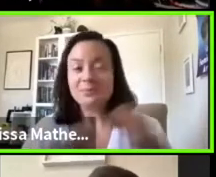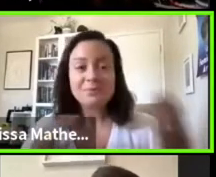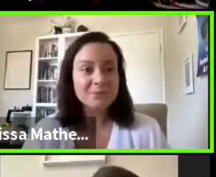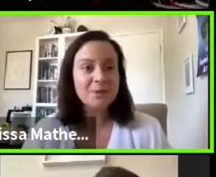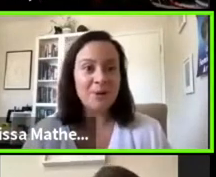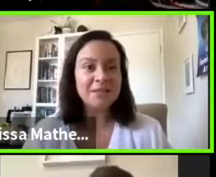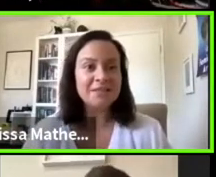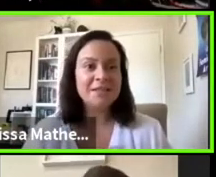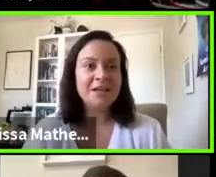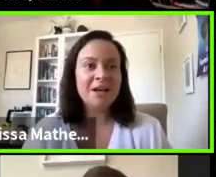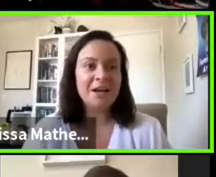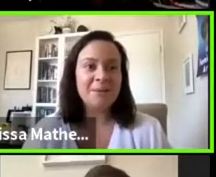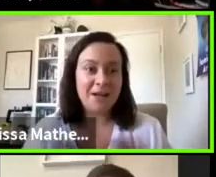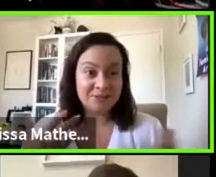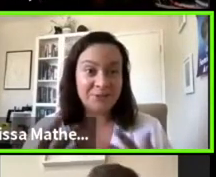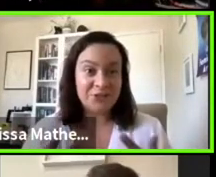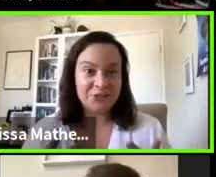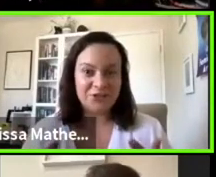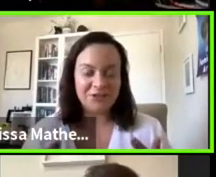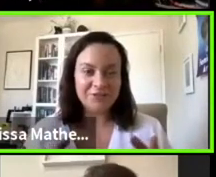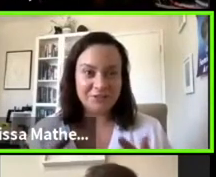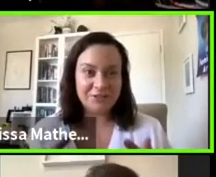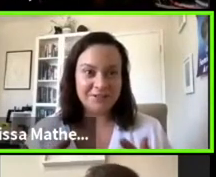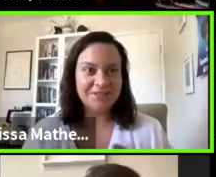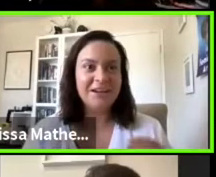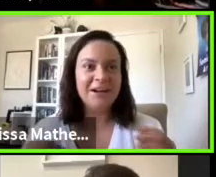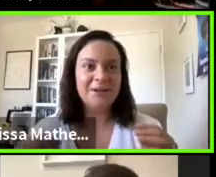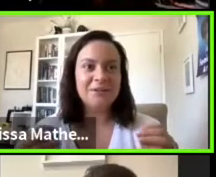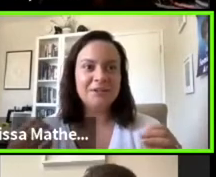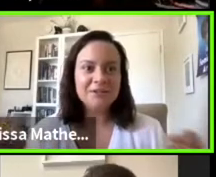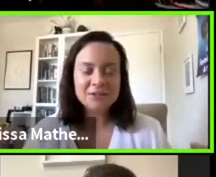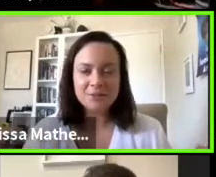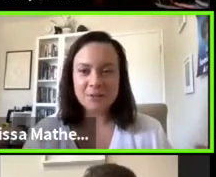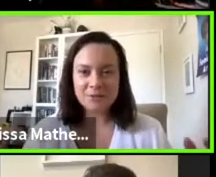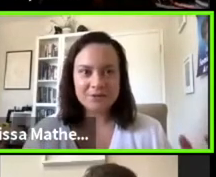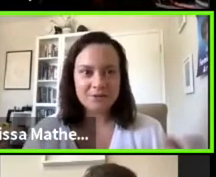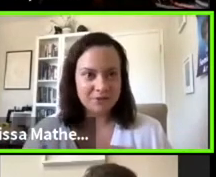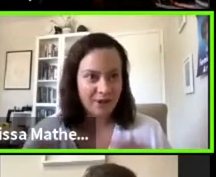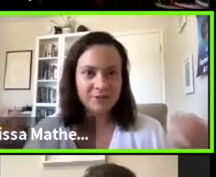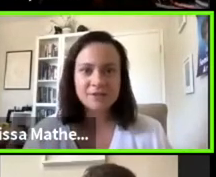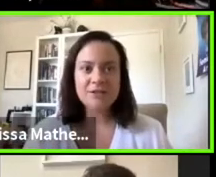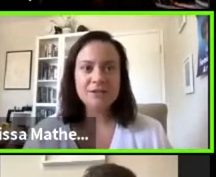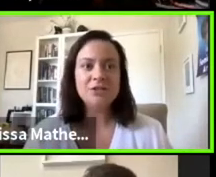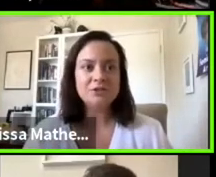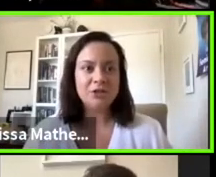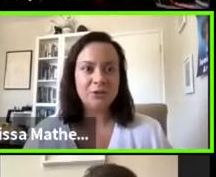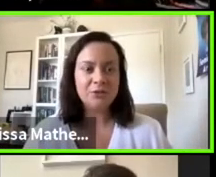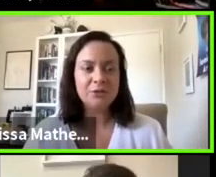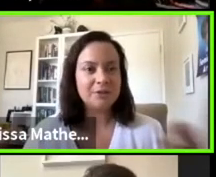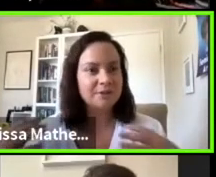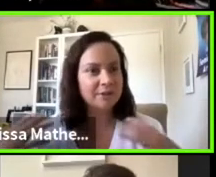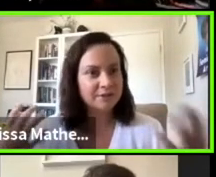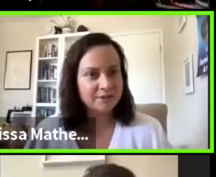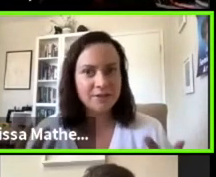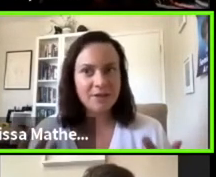me. But as a researcher for SASA, I would love to be able to just ask teachers generally, because I can see how